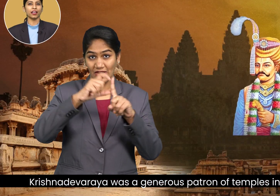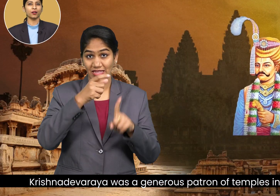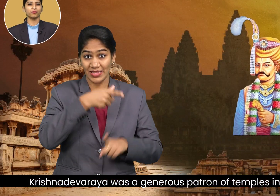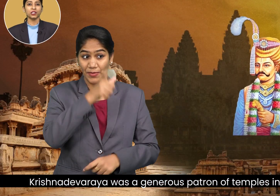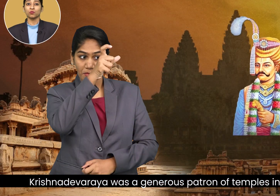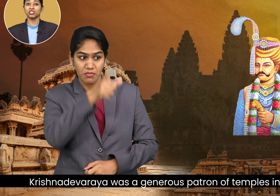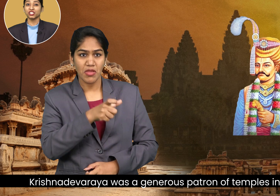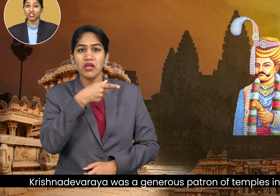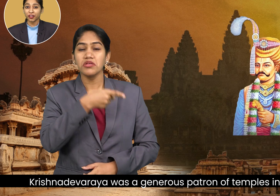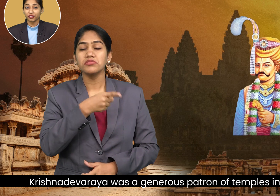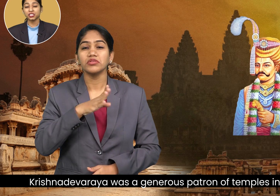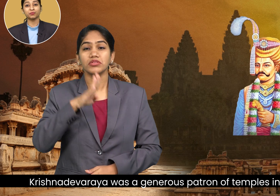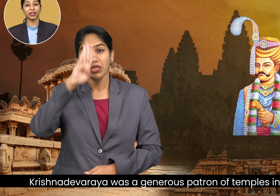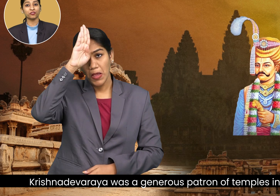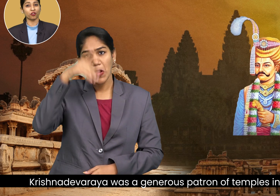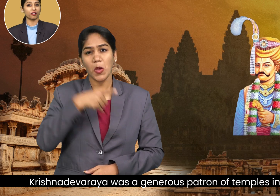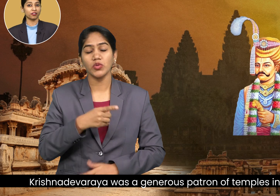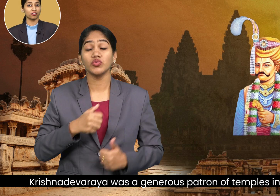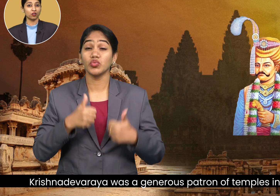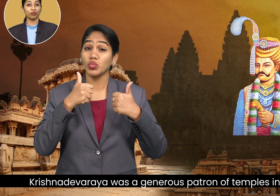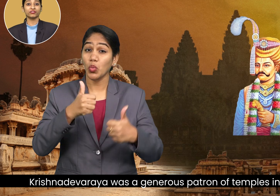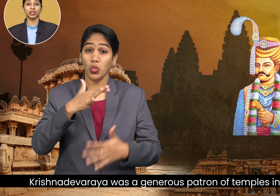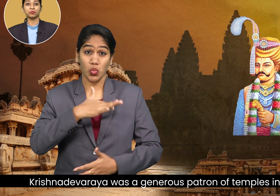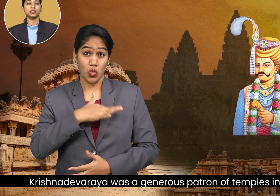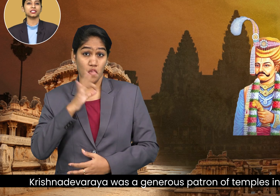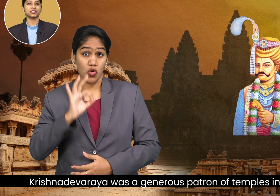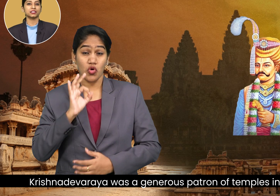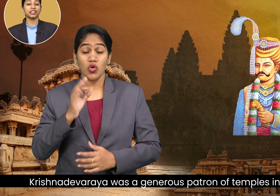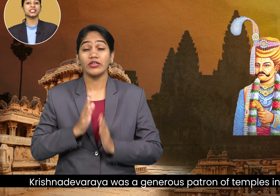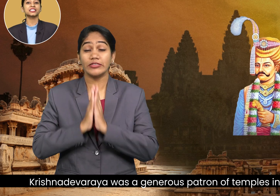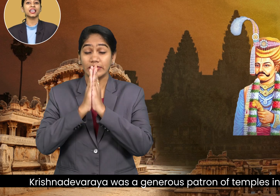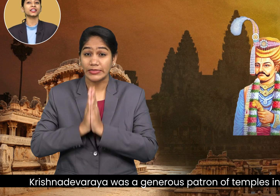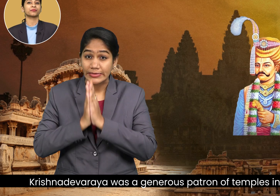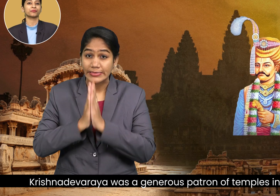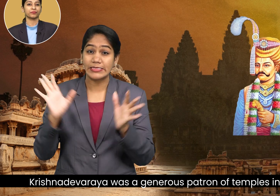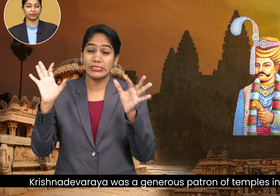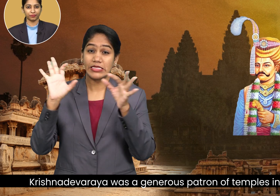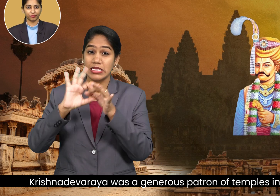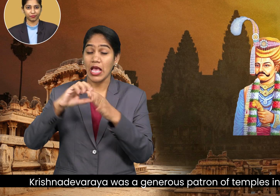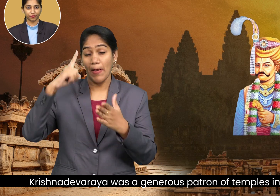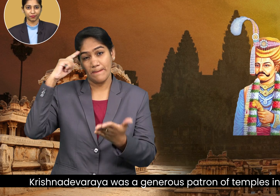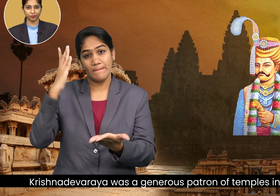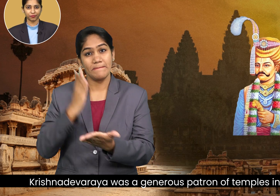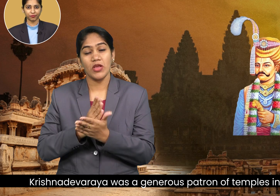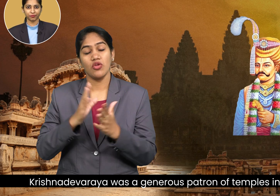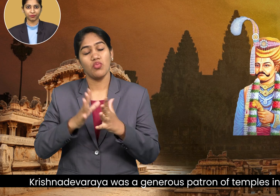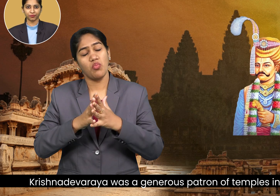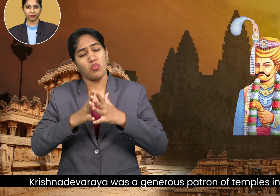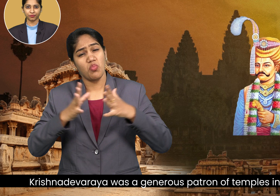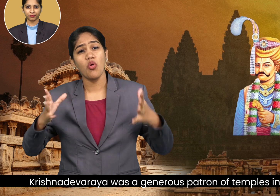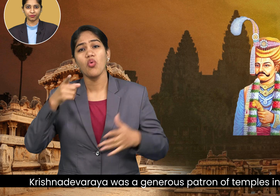Krishnadeva Raya was a generous patron of temples in his kingdom,